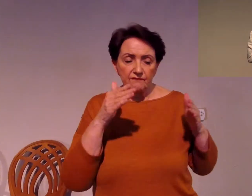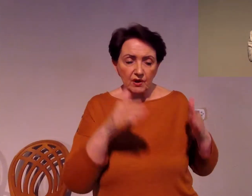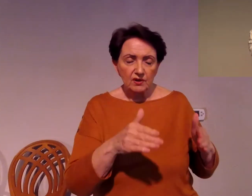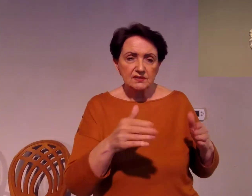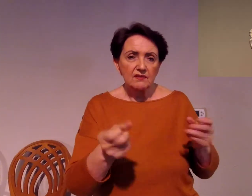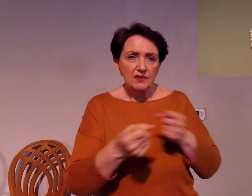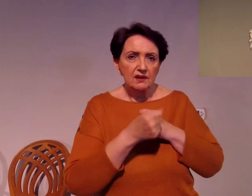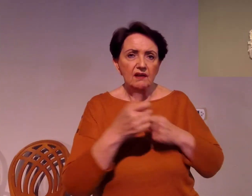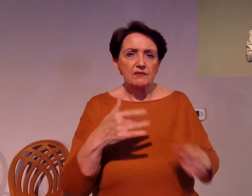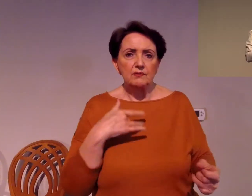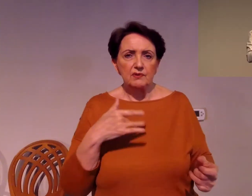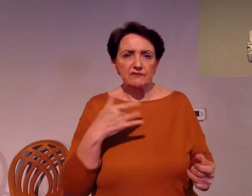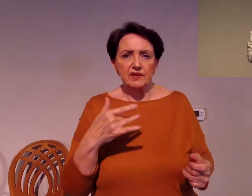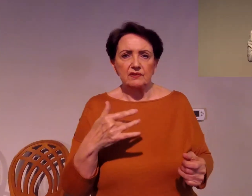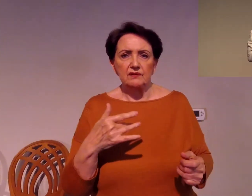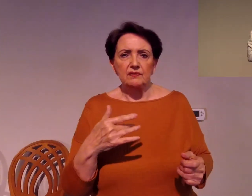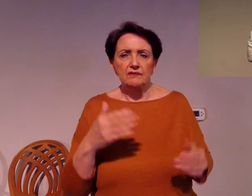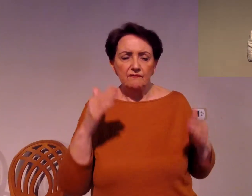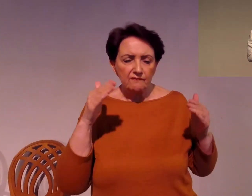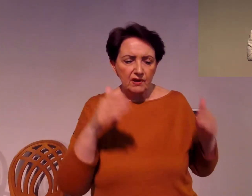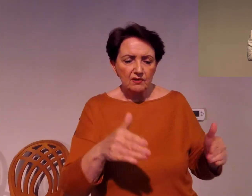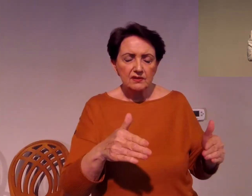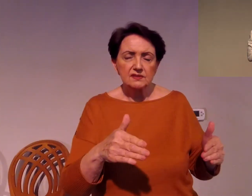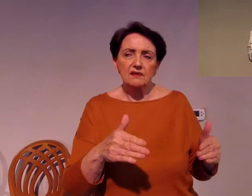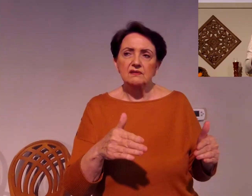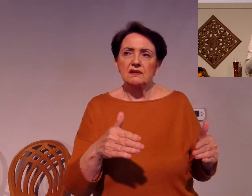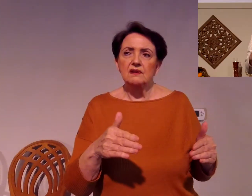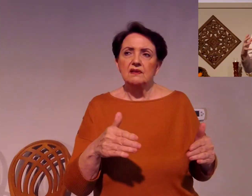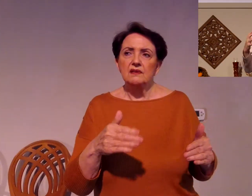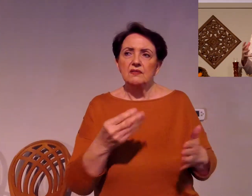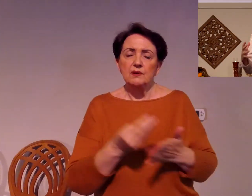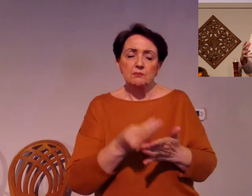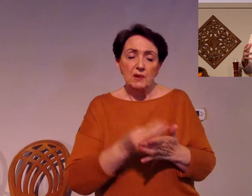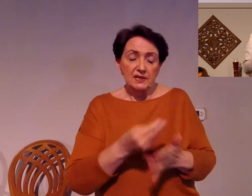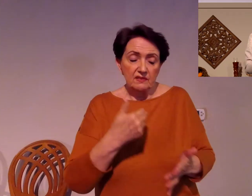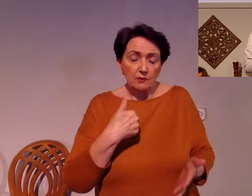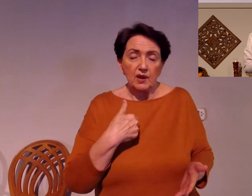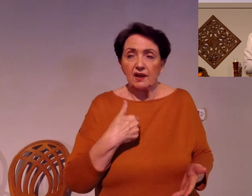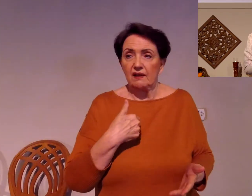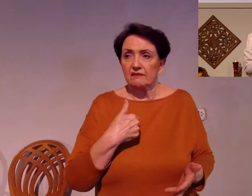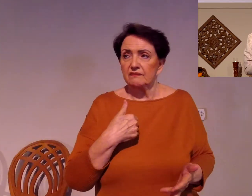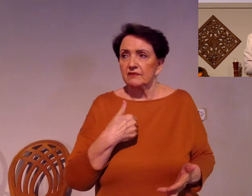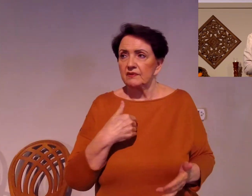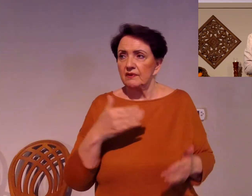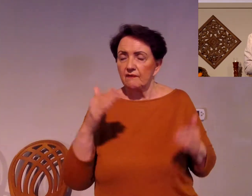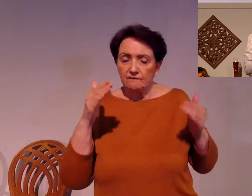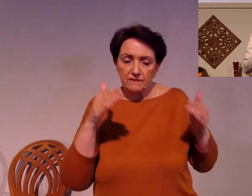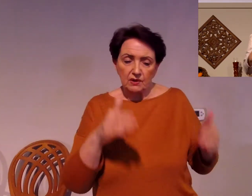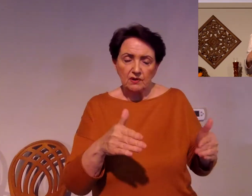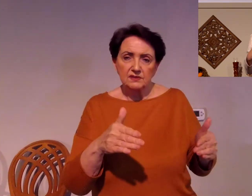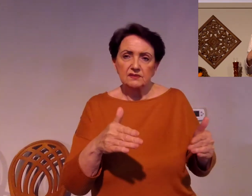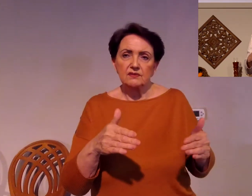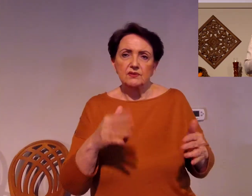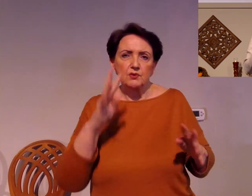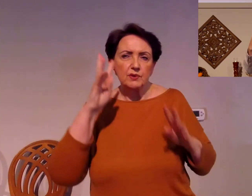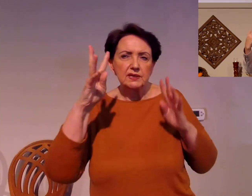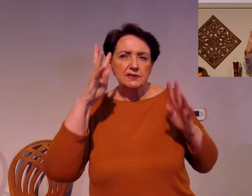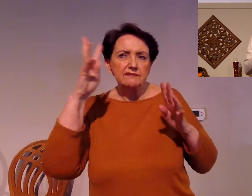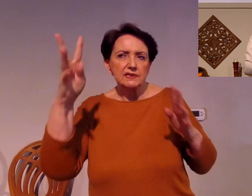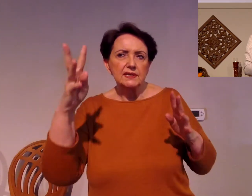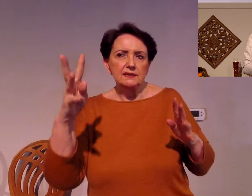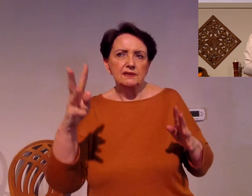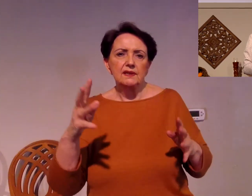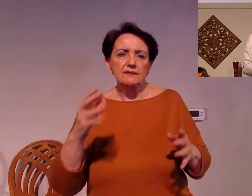that we feel. We're focusing on the money that we have. We're focusing on the creativity and